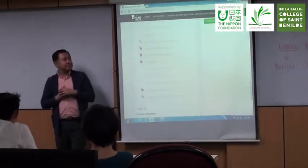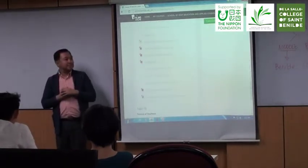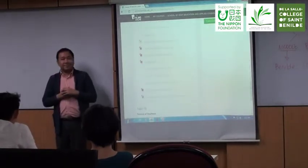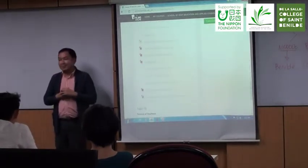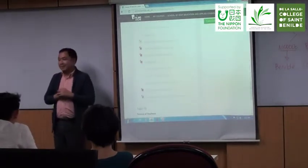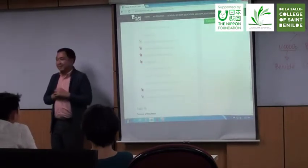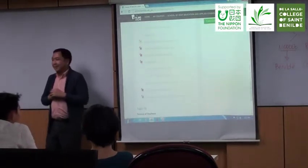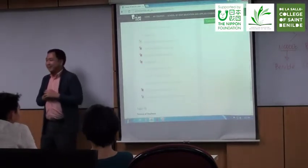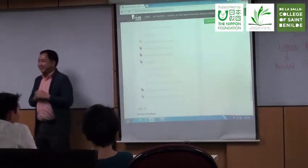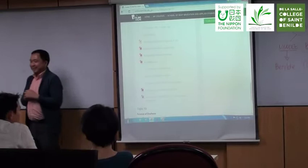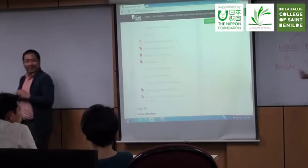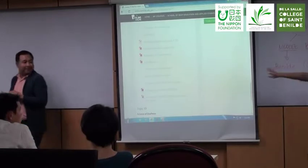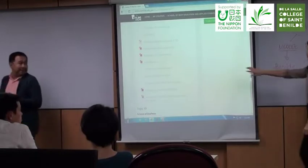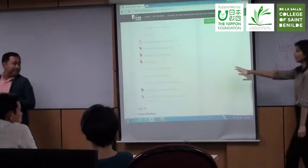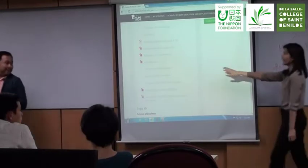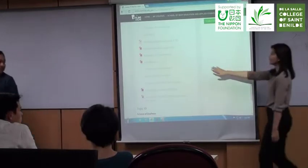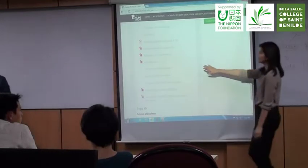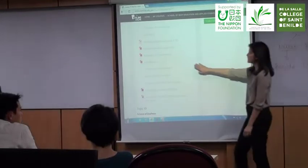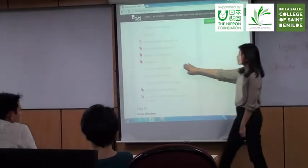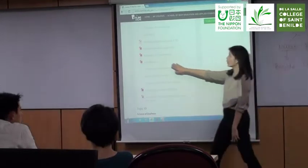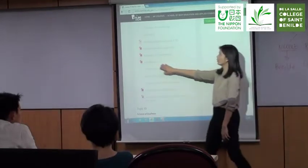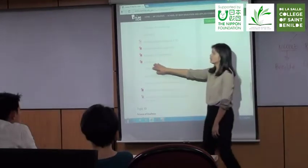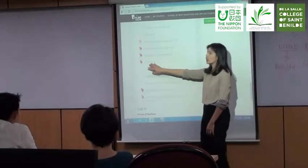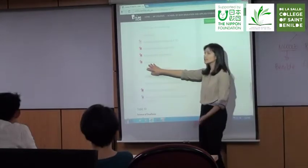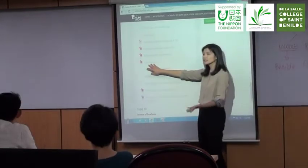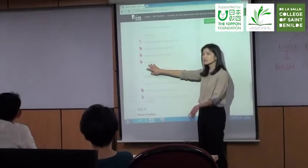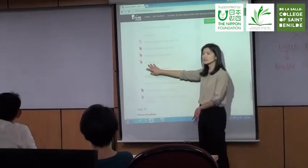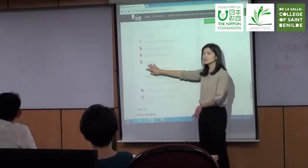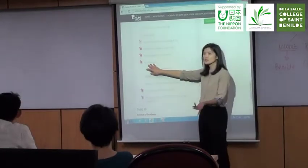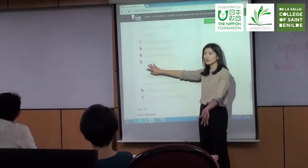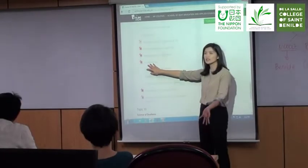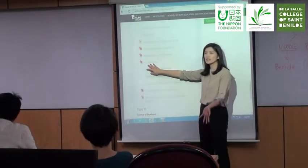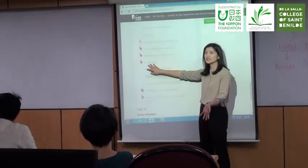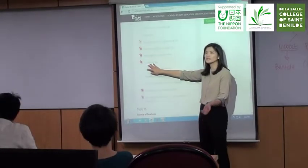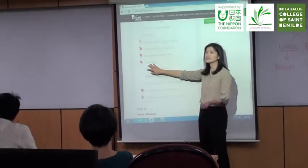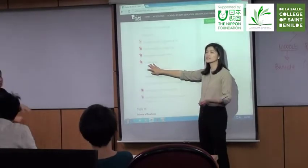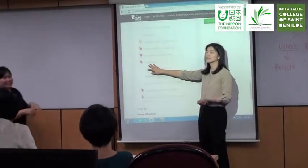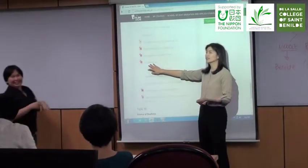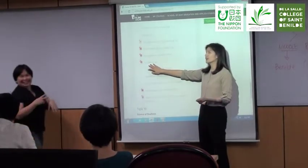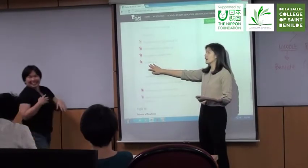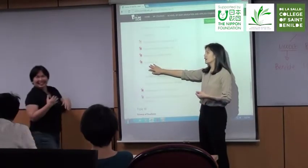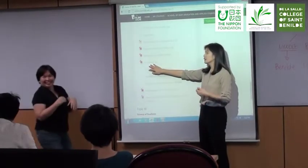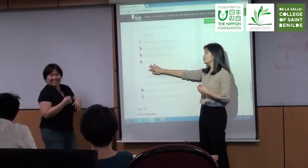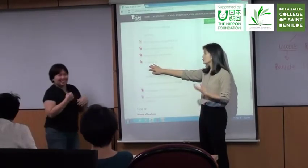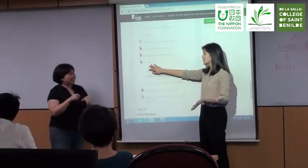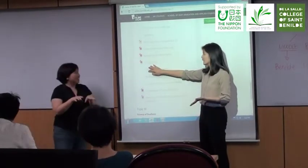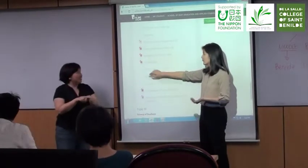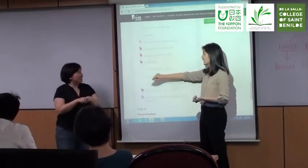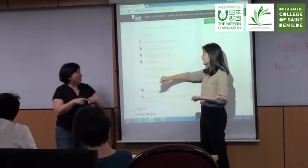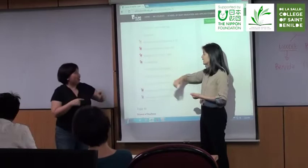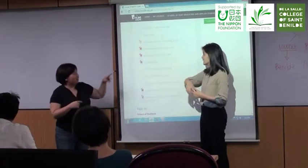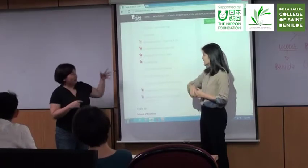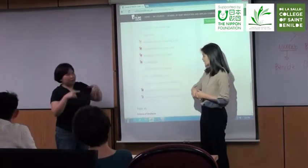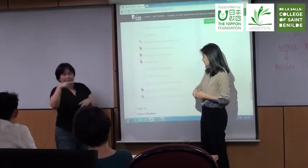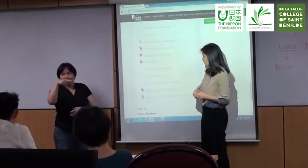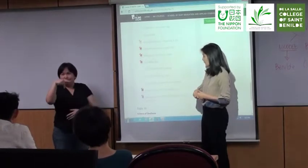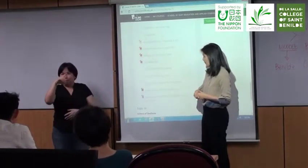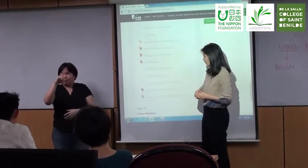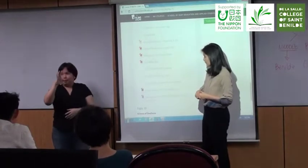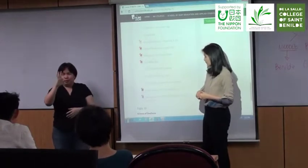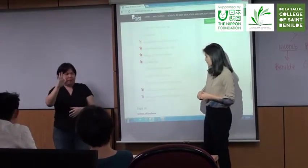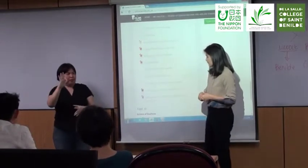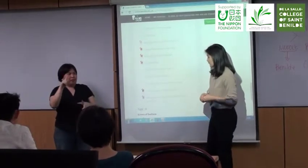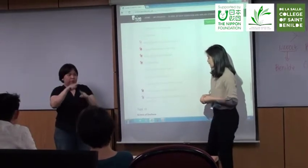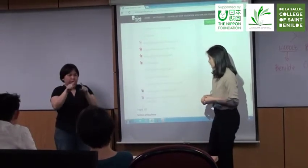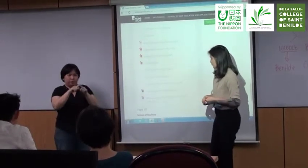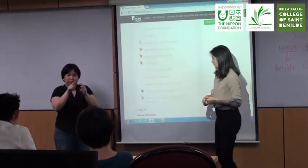Also, you can put in PDF files of articles, journals, news clippings.